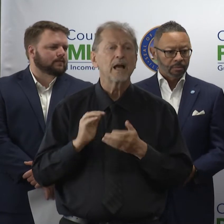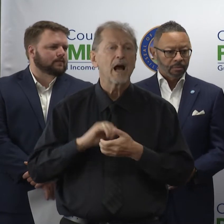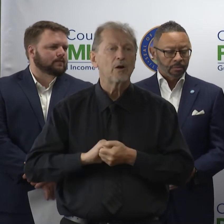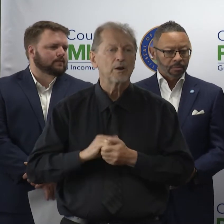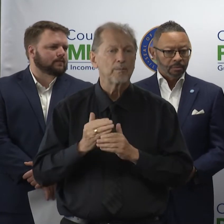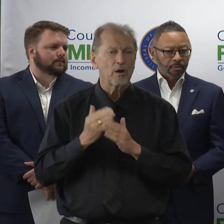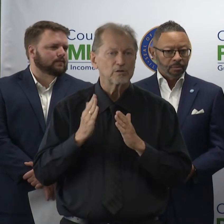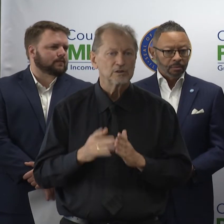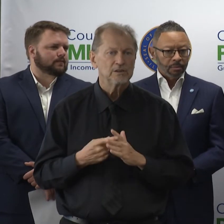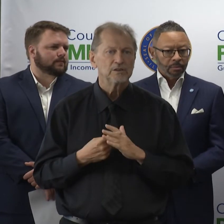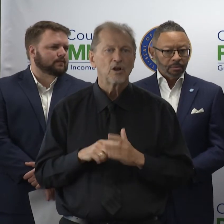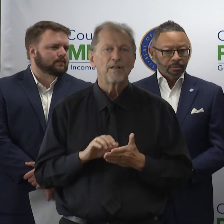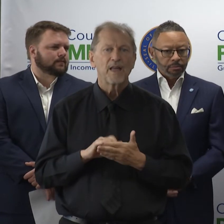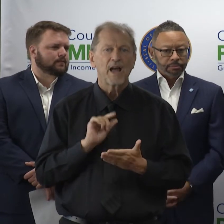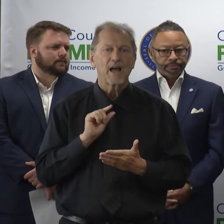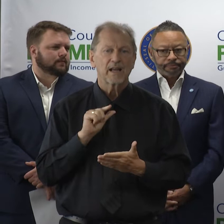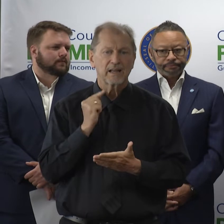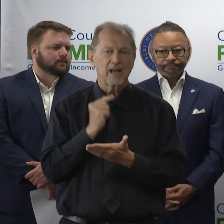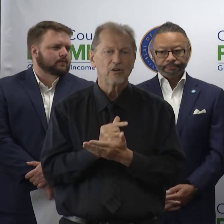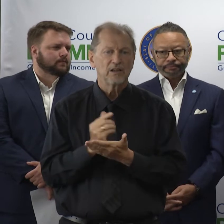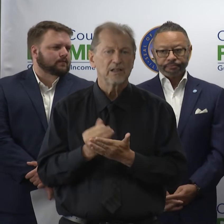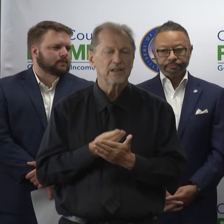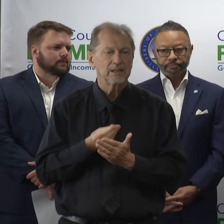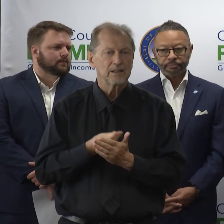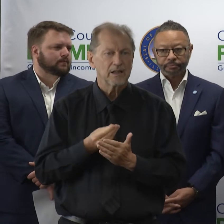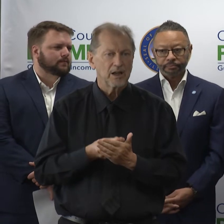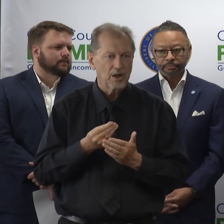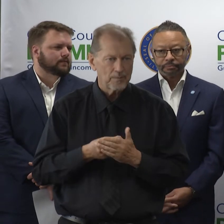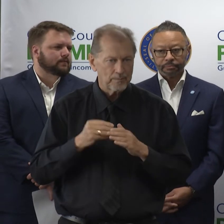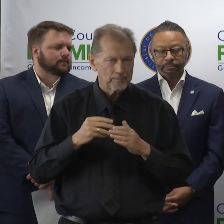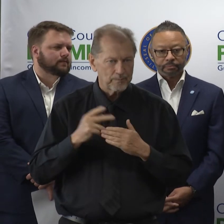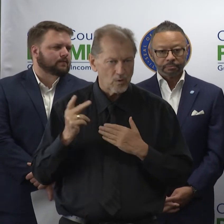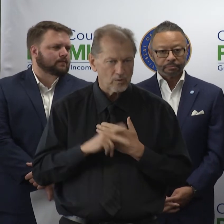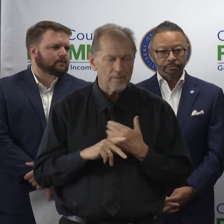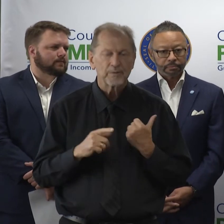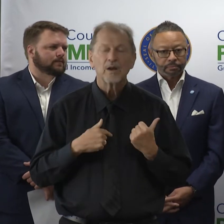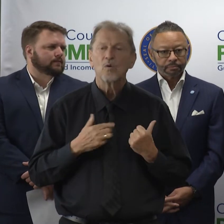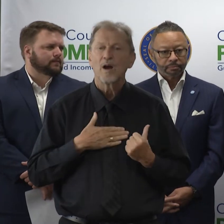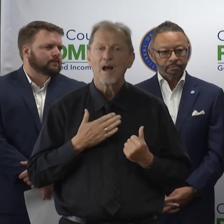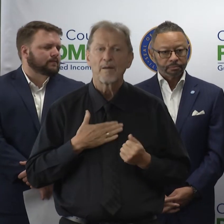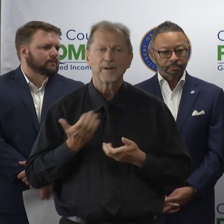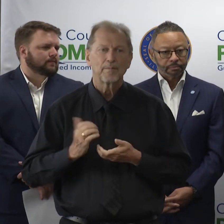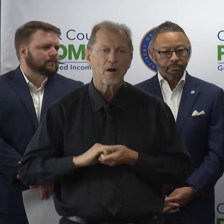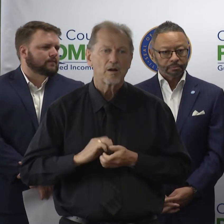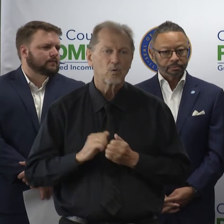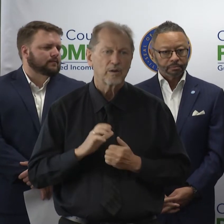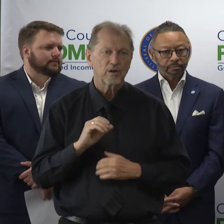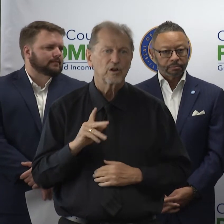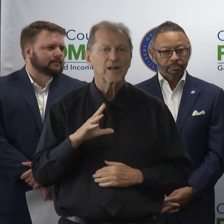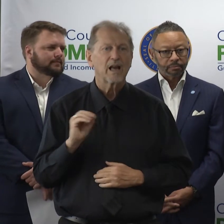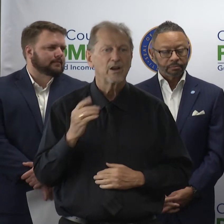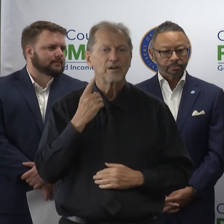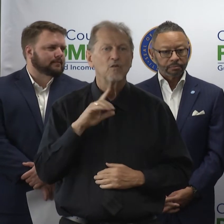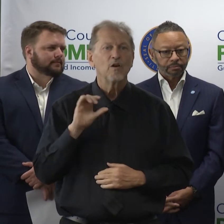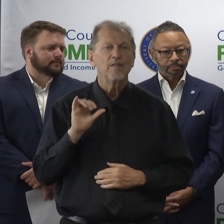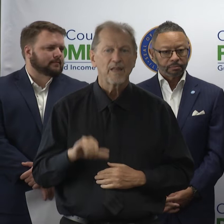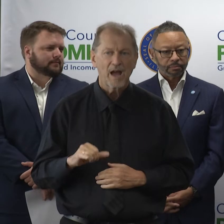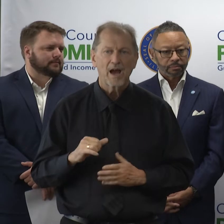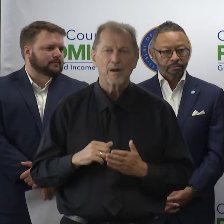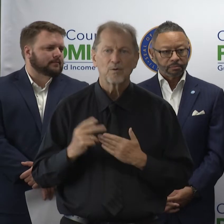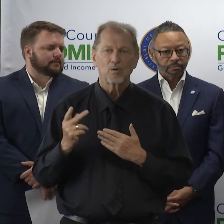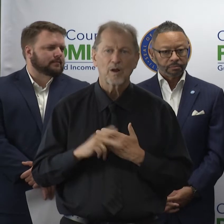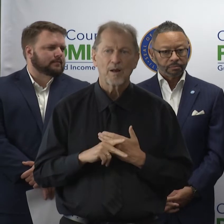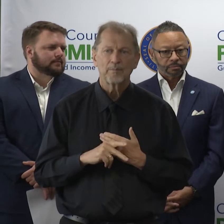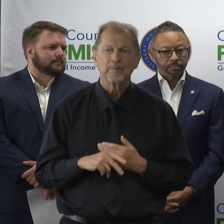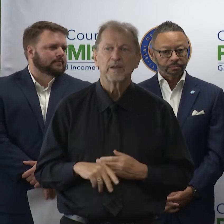launch the Guaranteed Income Pilot Program, we're excited to partner with Cook County to support the launch of the Promise Pilot.